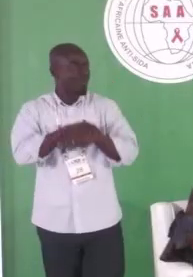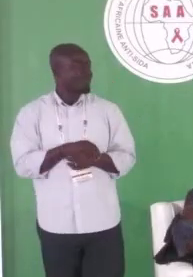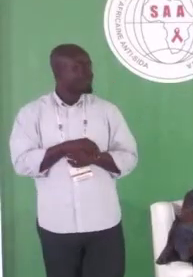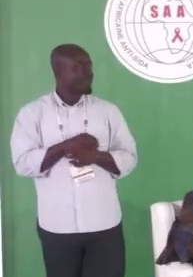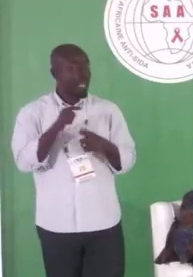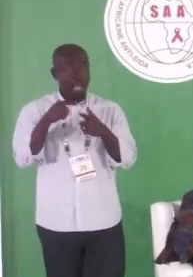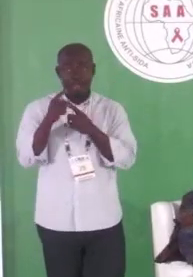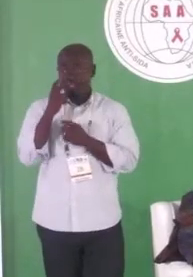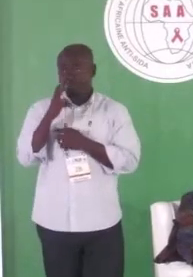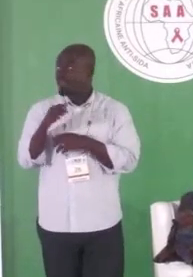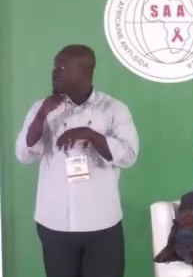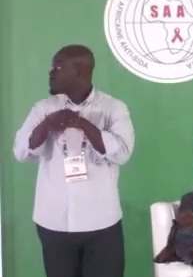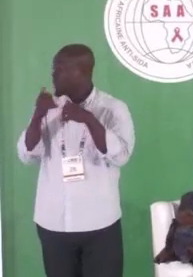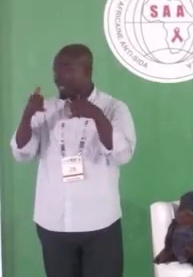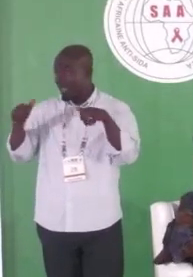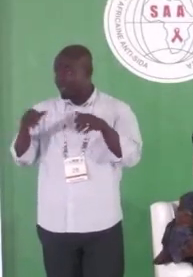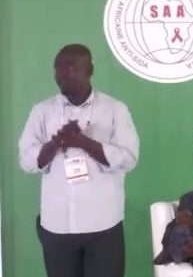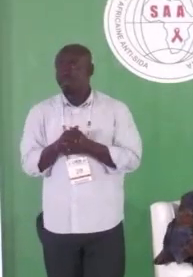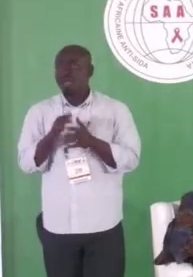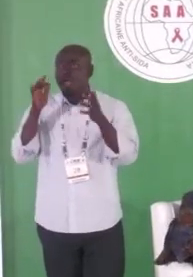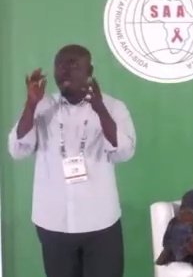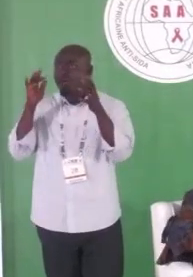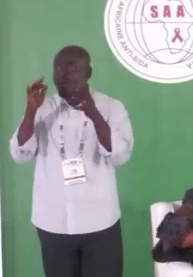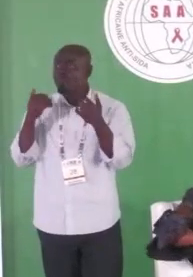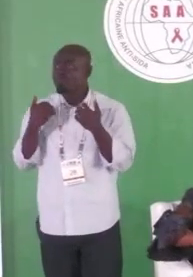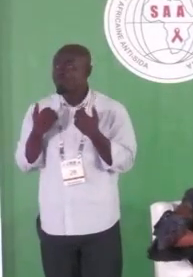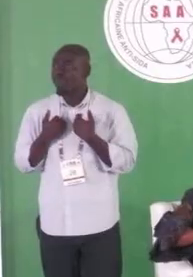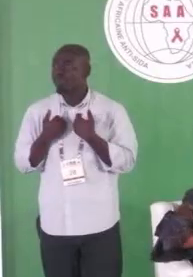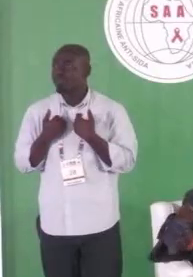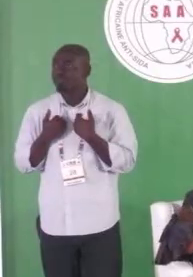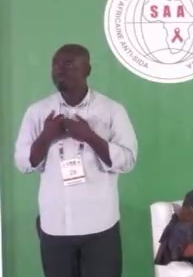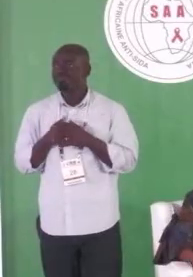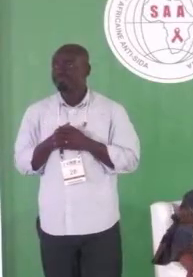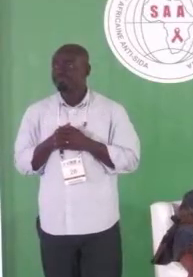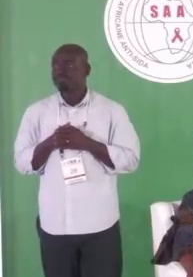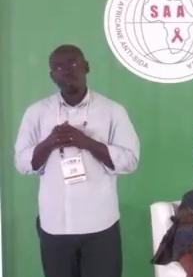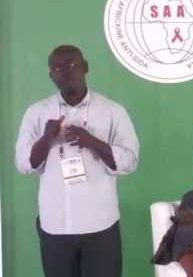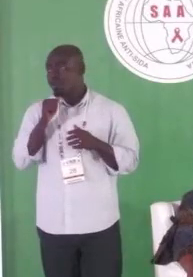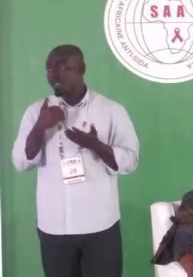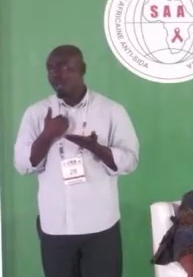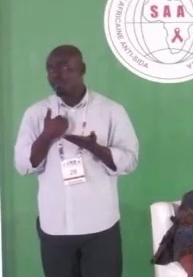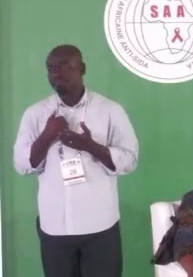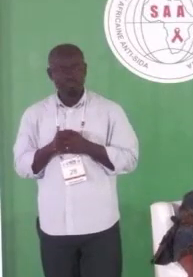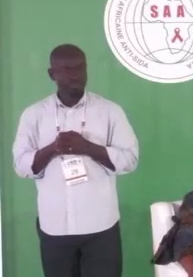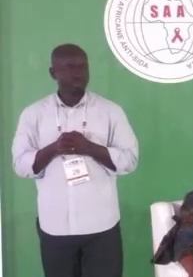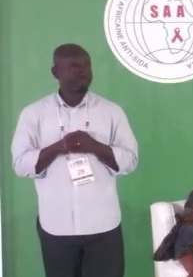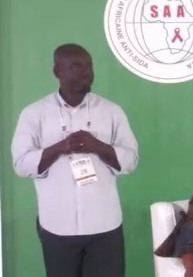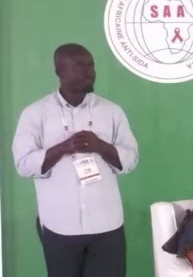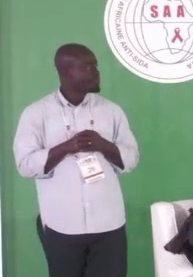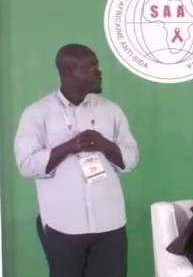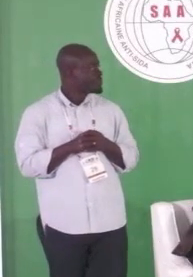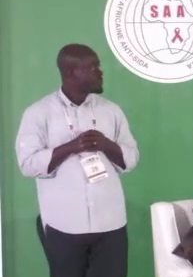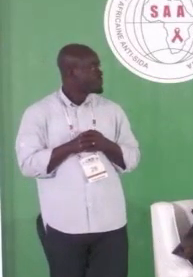is online, and I hope we have her. We haven't got her yet. Okay, she